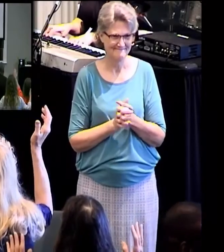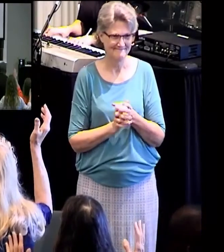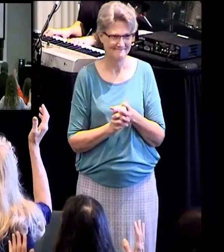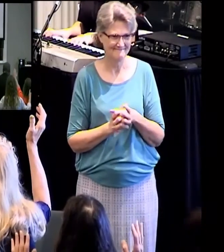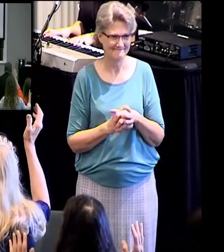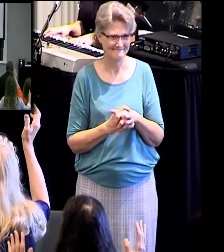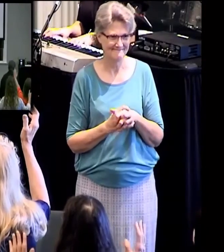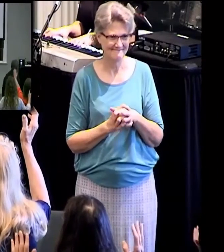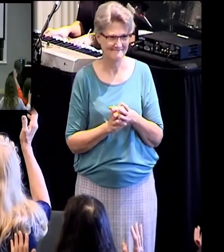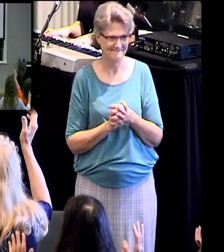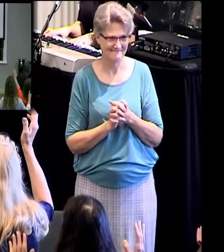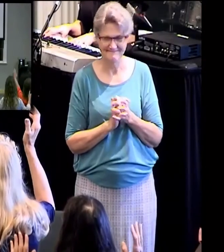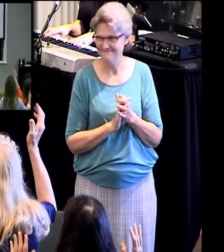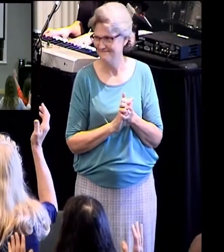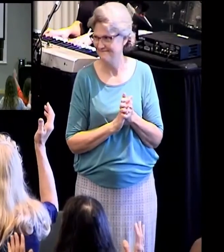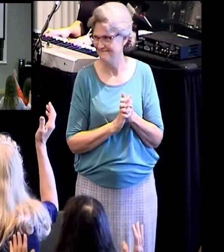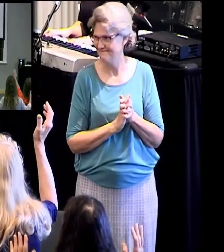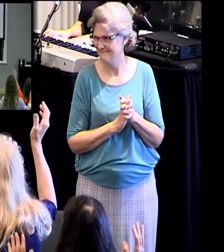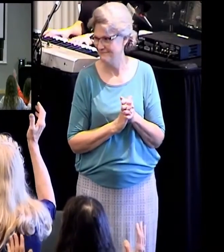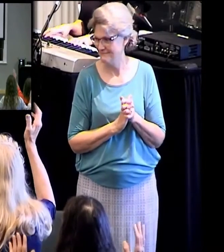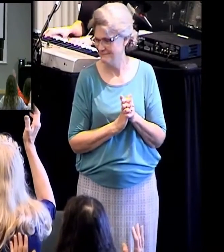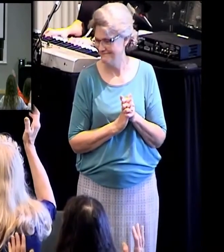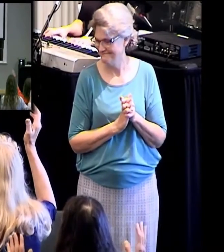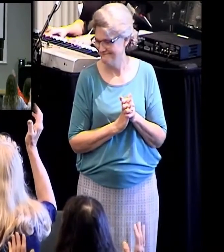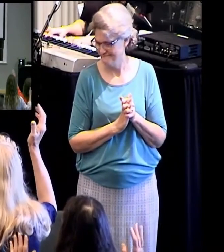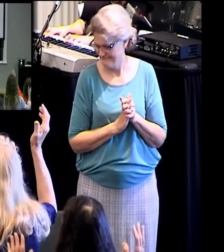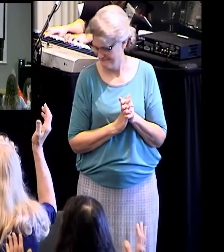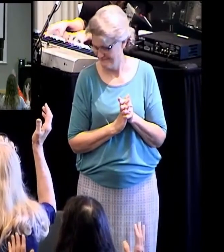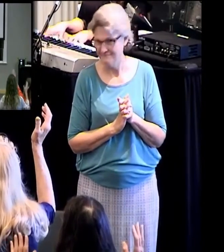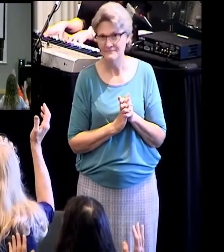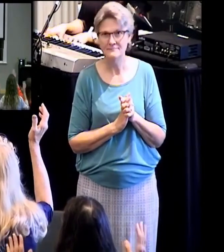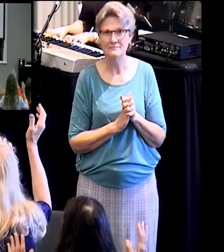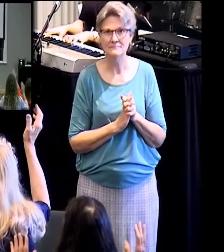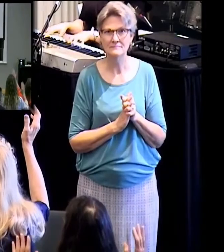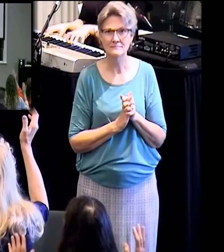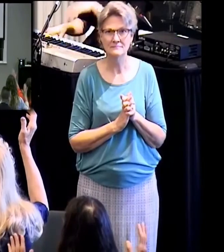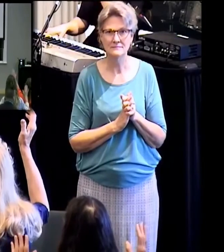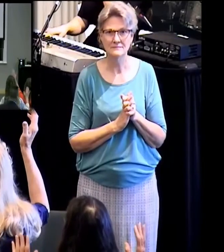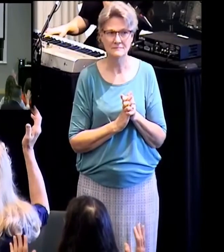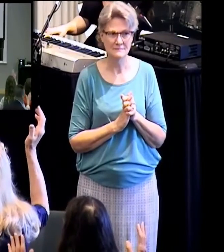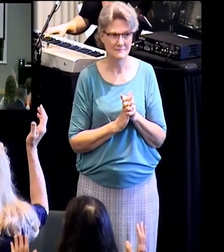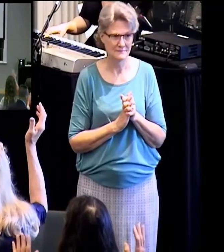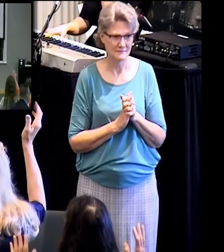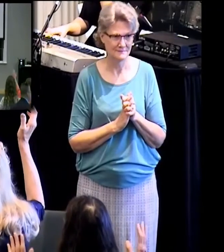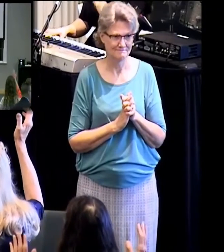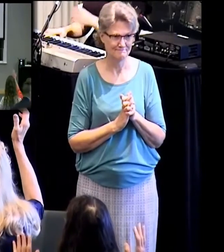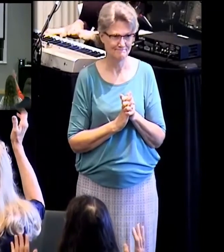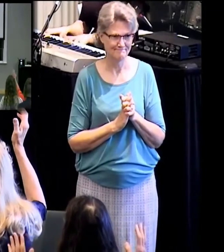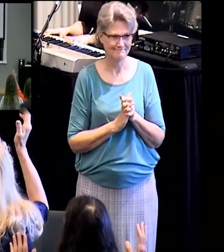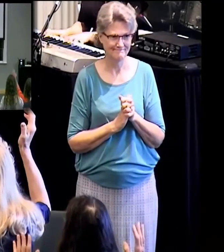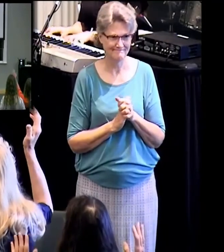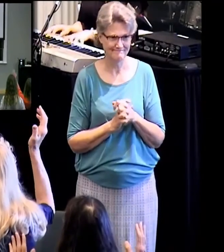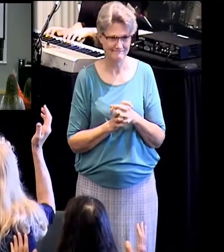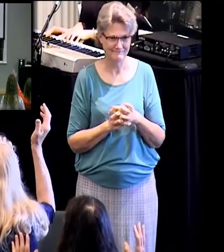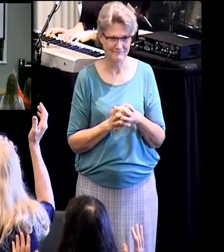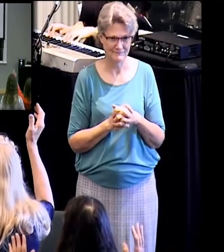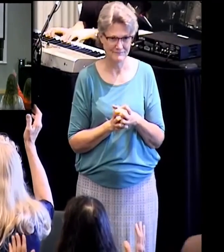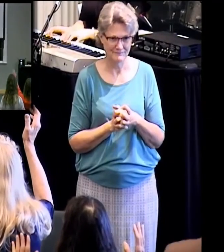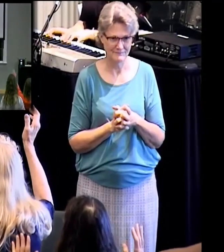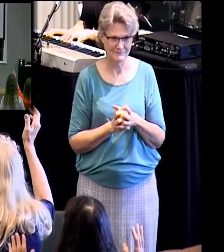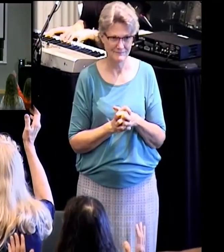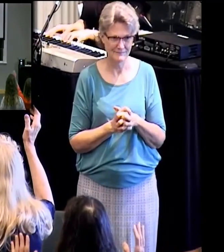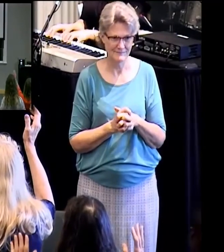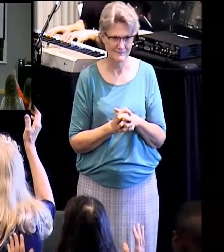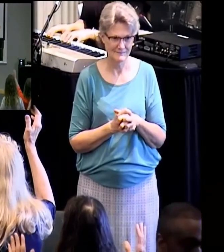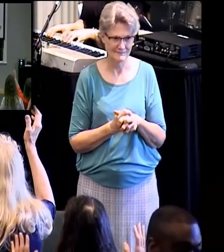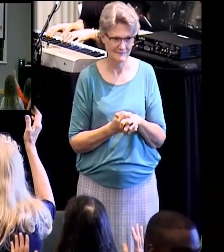his name. Come on, it's all through. It's all through the Old and New Testament. Don't